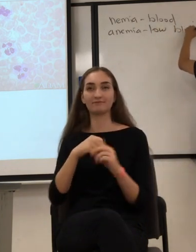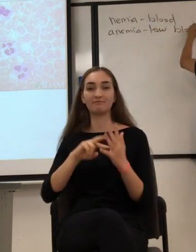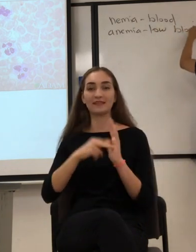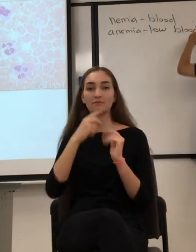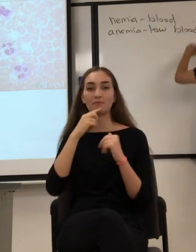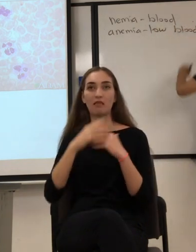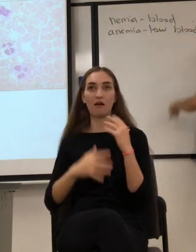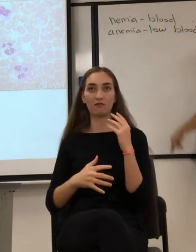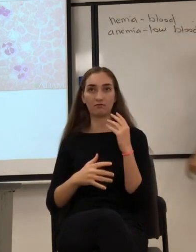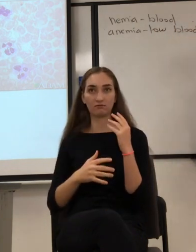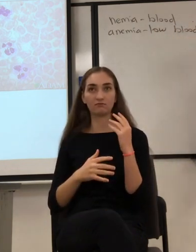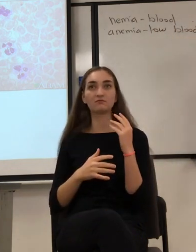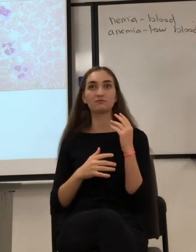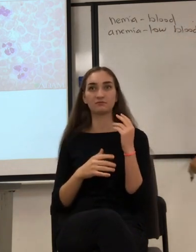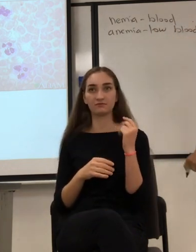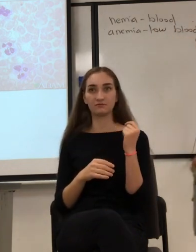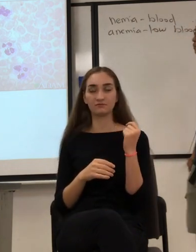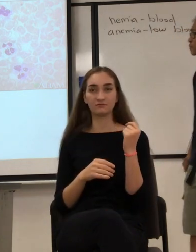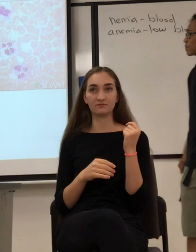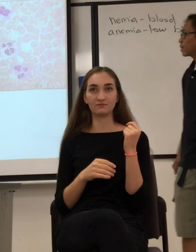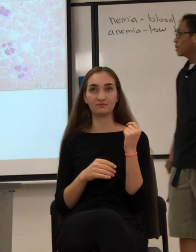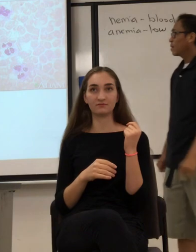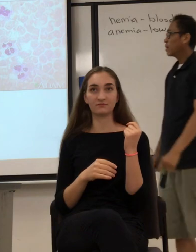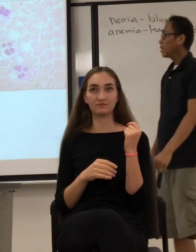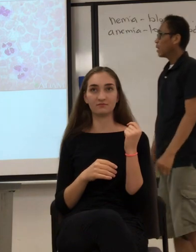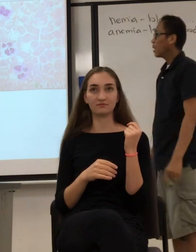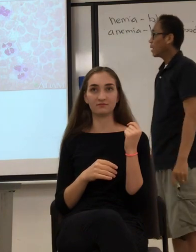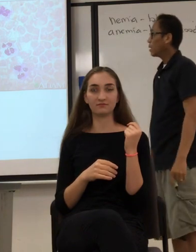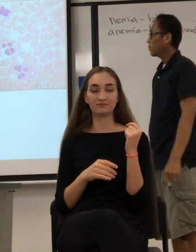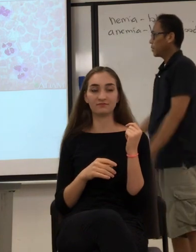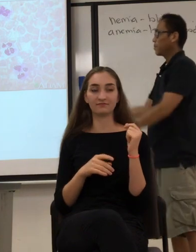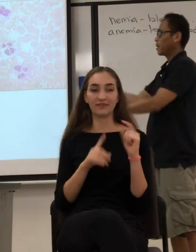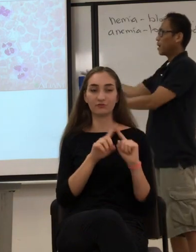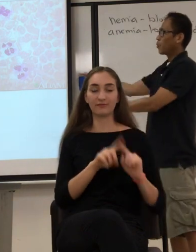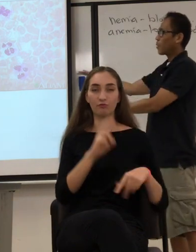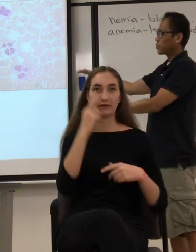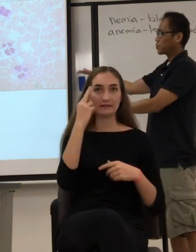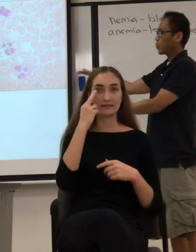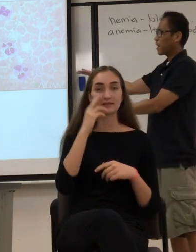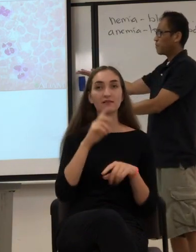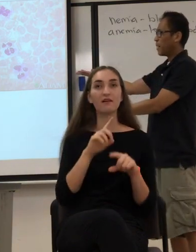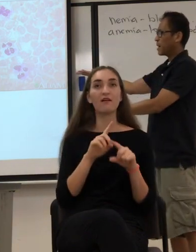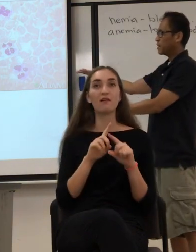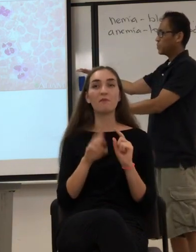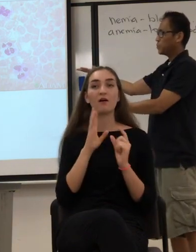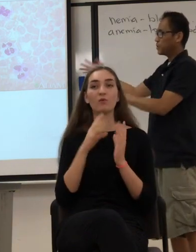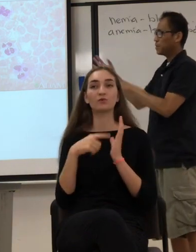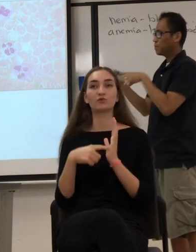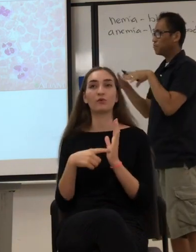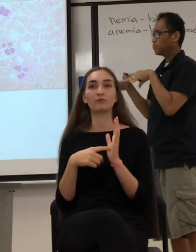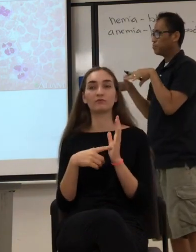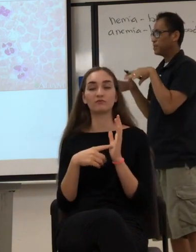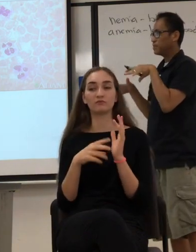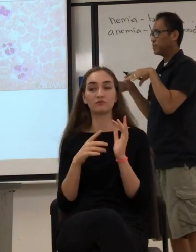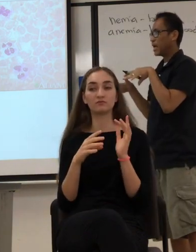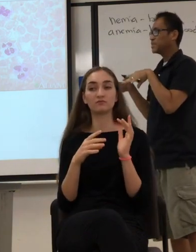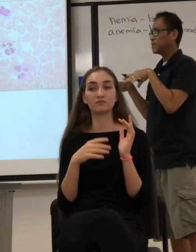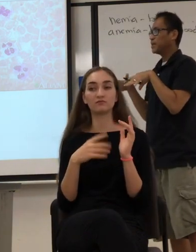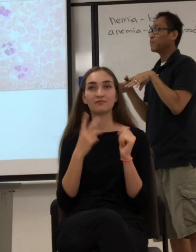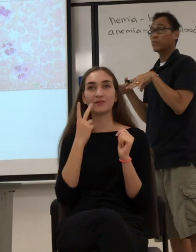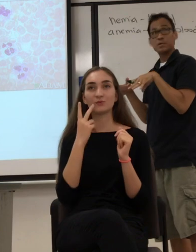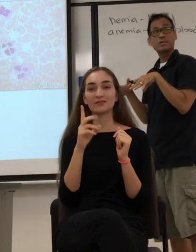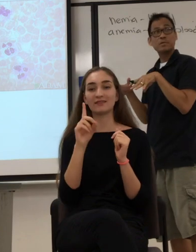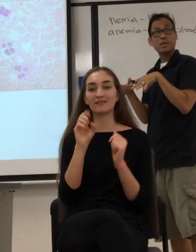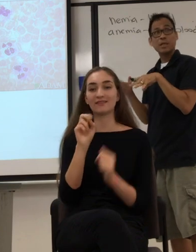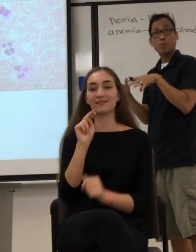For whatever reason, and there are different reasons we can go through here. But what I want to show you right off the bat is, do you see the